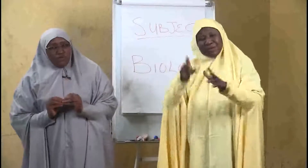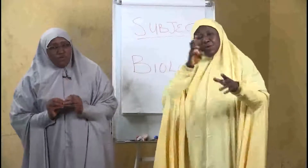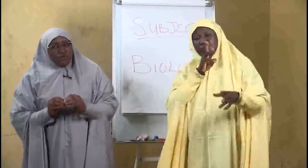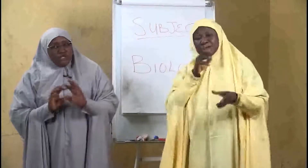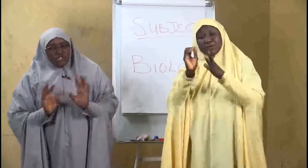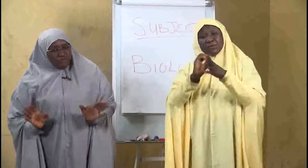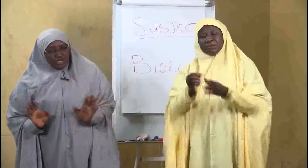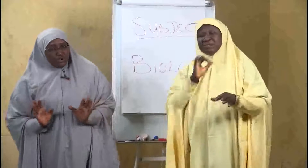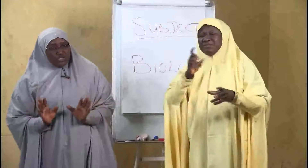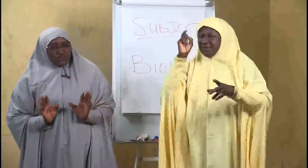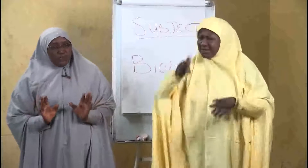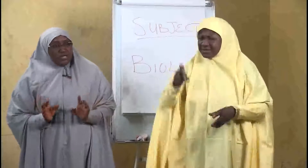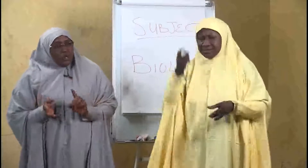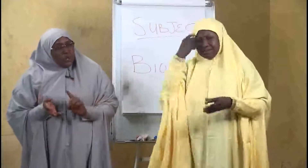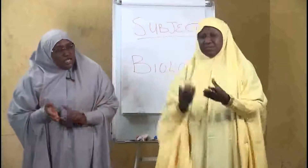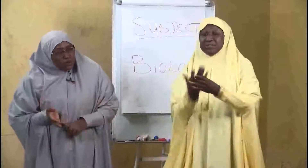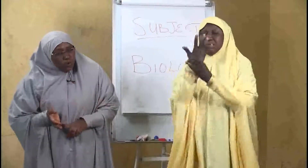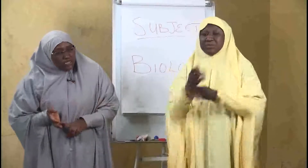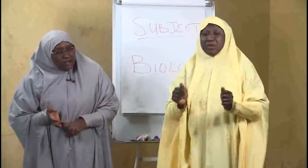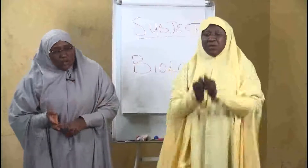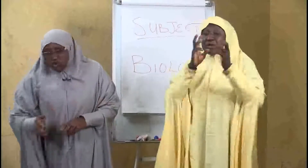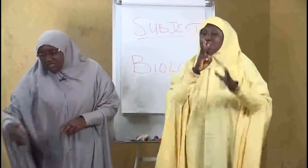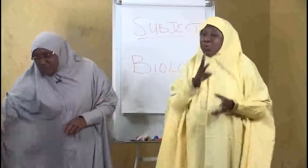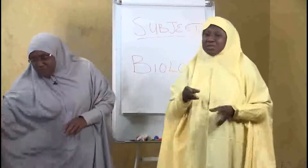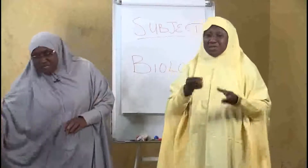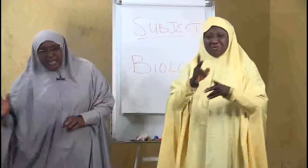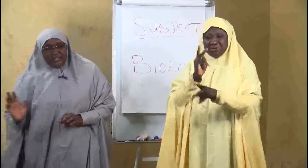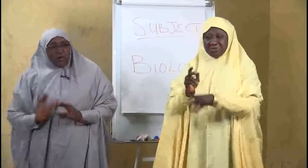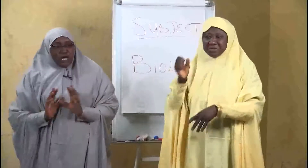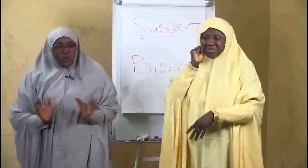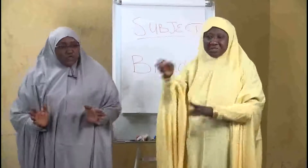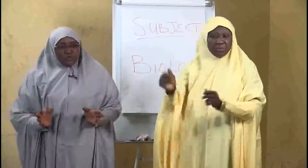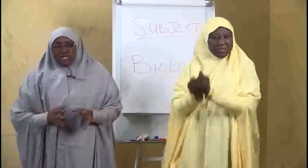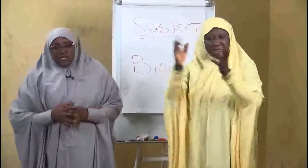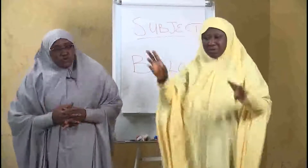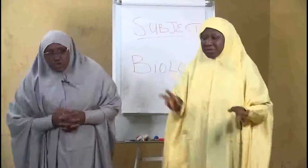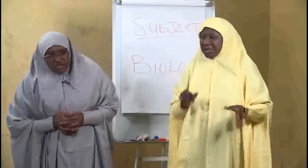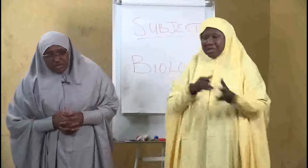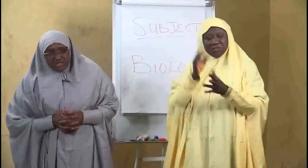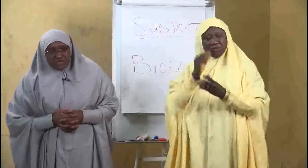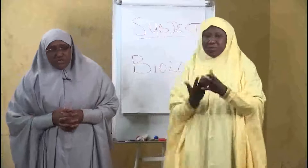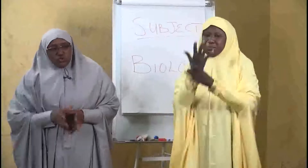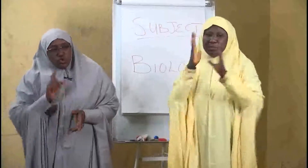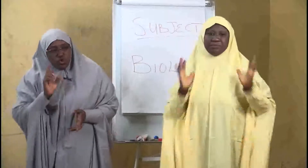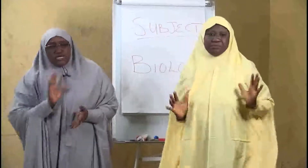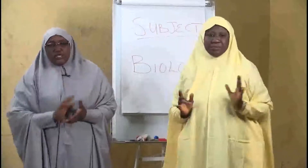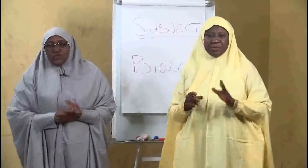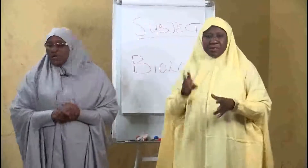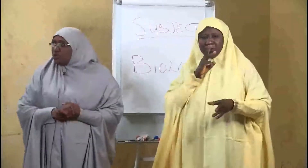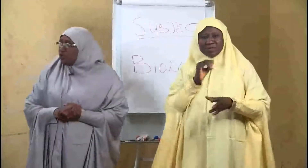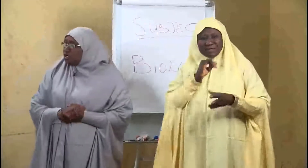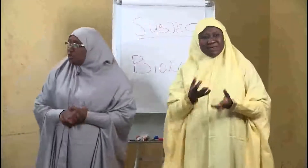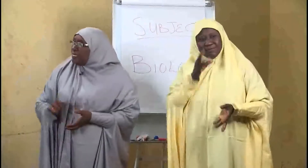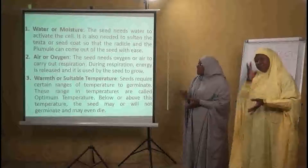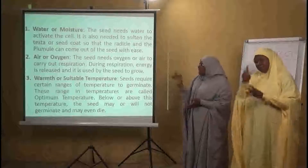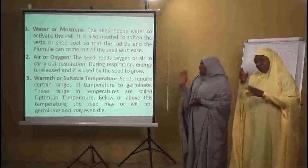necessary for germination to take place. Without water, you just keep seed like that without watering, it will not germinate. So water is one of